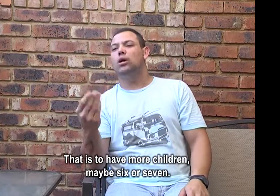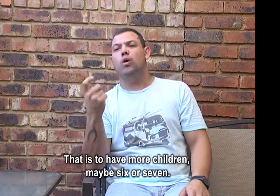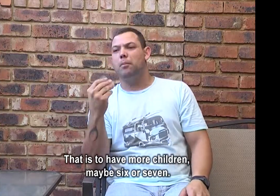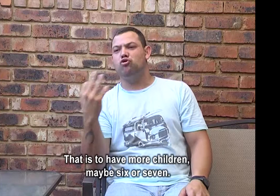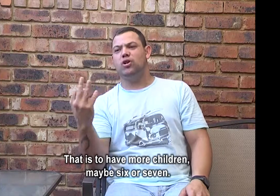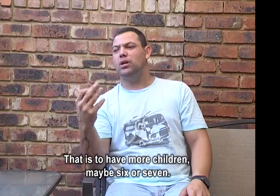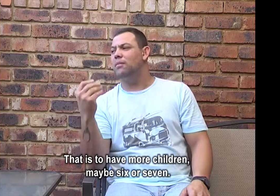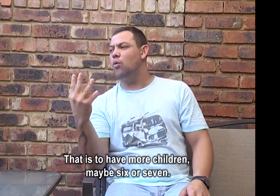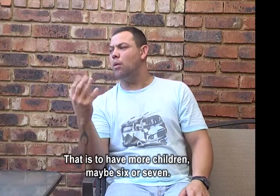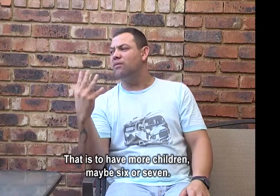6 or 7.